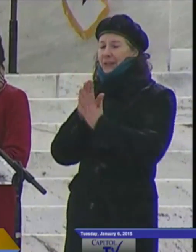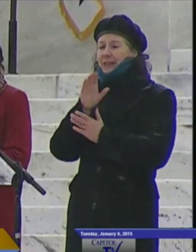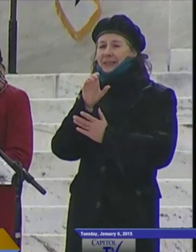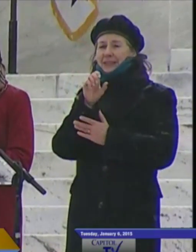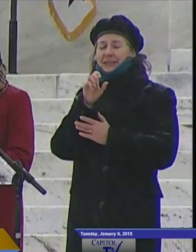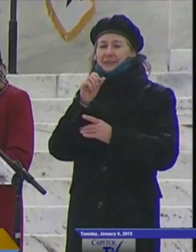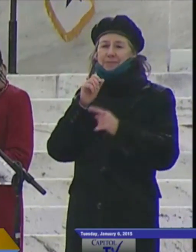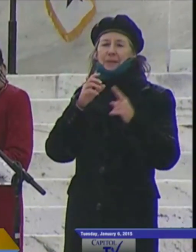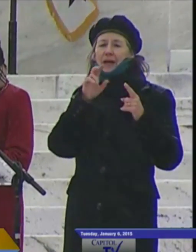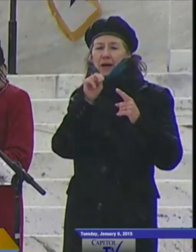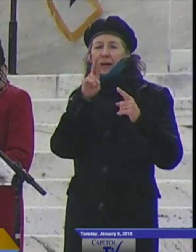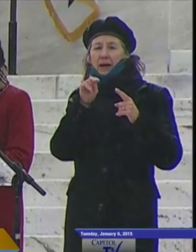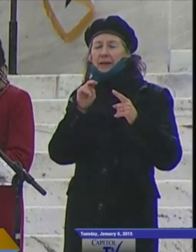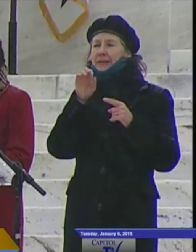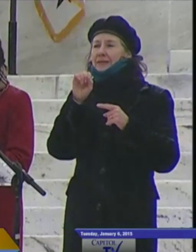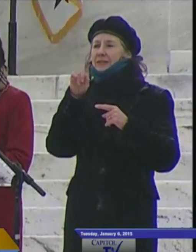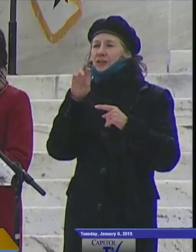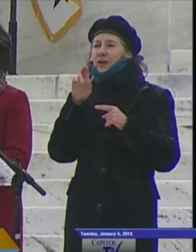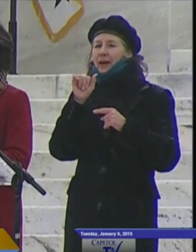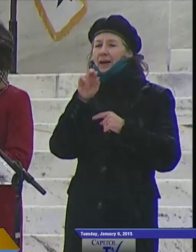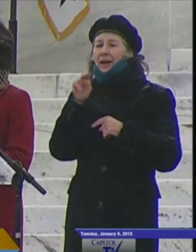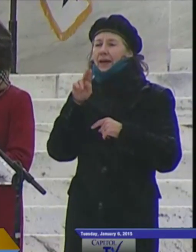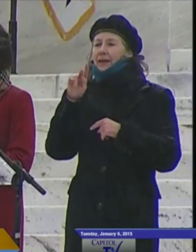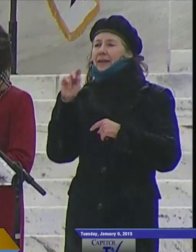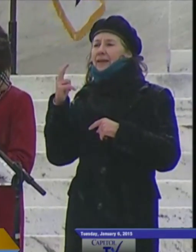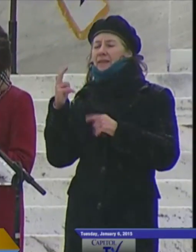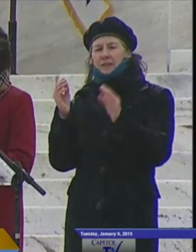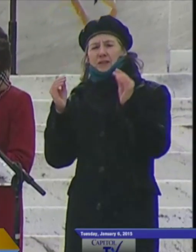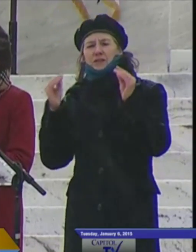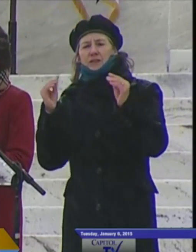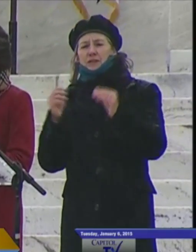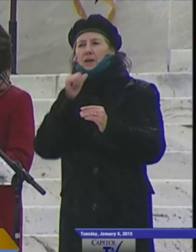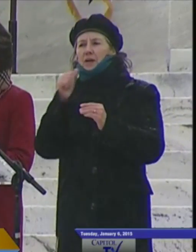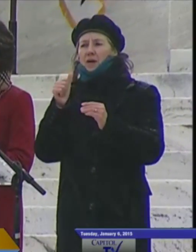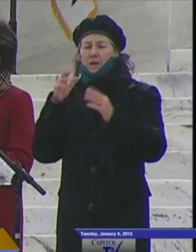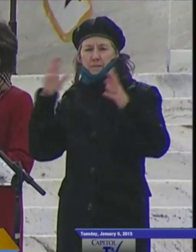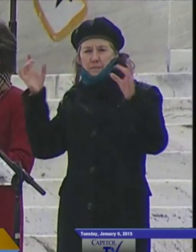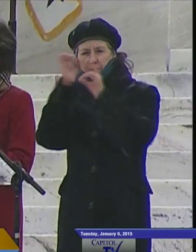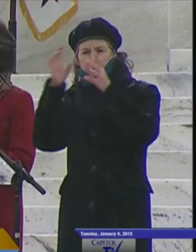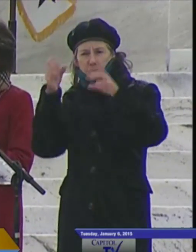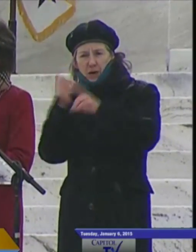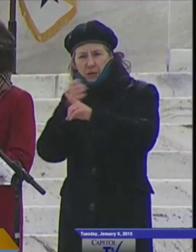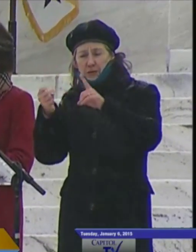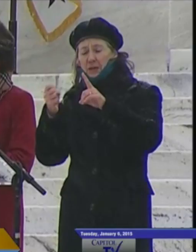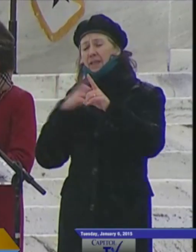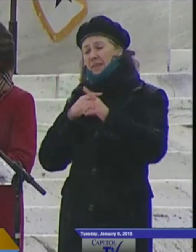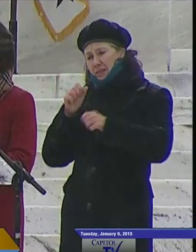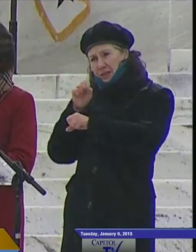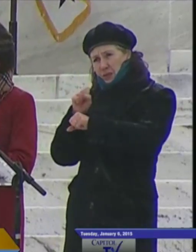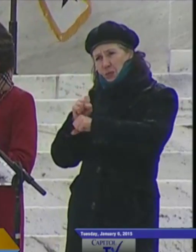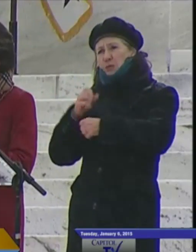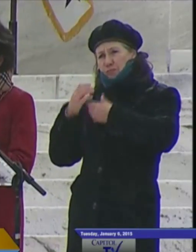Keefe. Sister Ann's work has been teaching nonviolence. And like most things in life, it's a work in